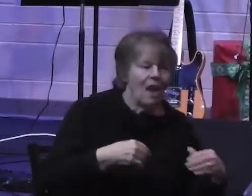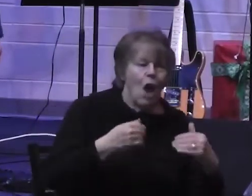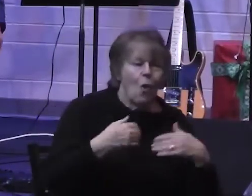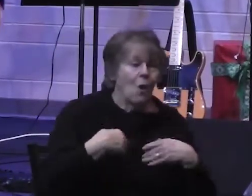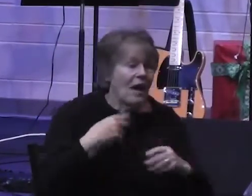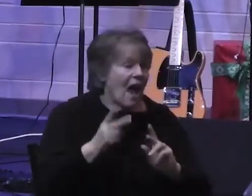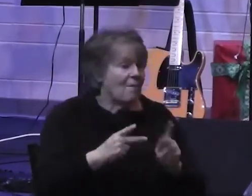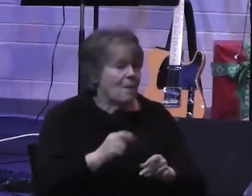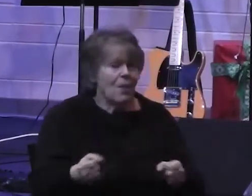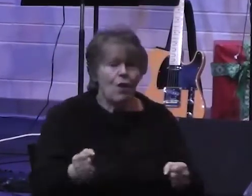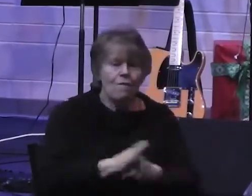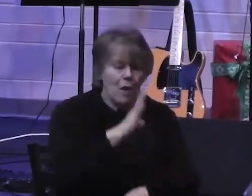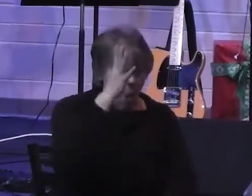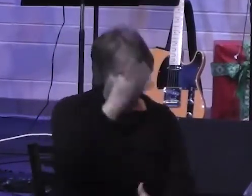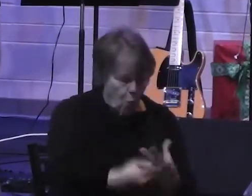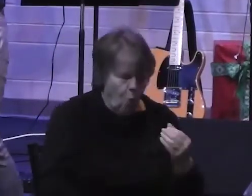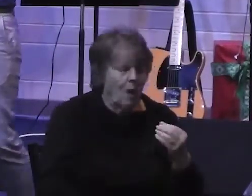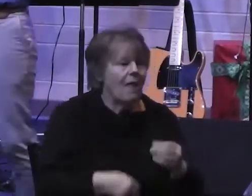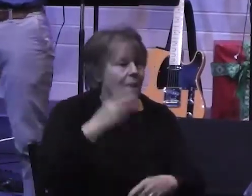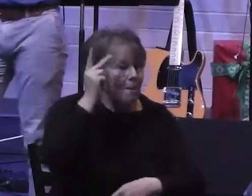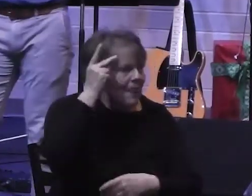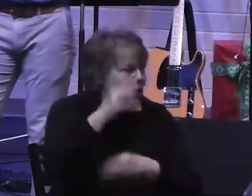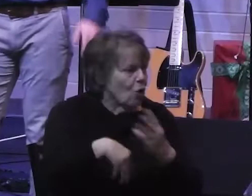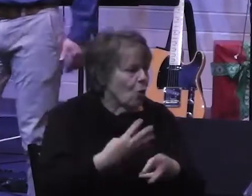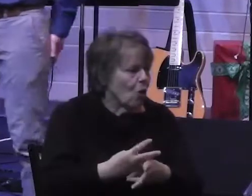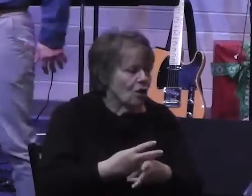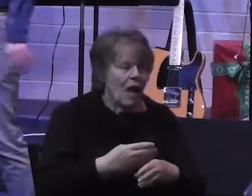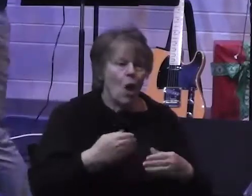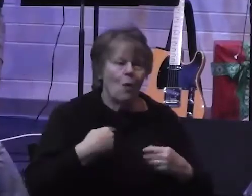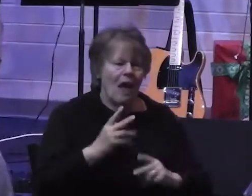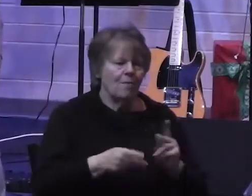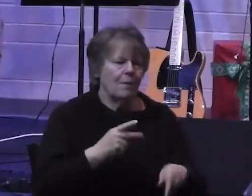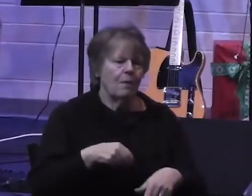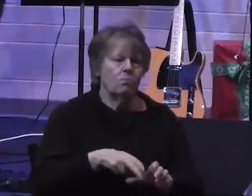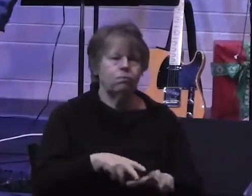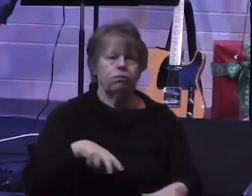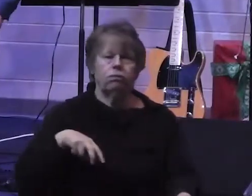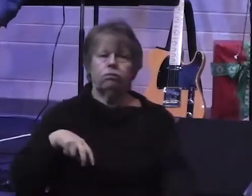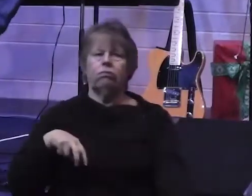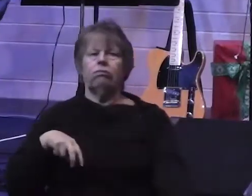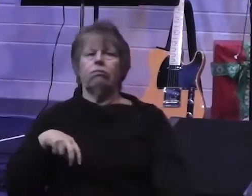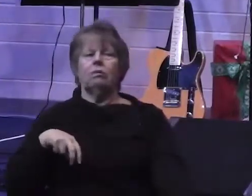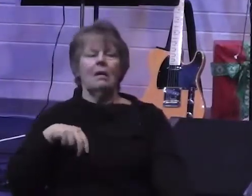fully involved in the political world, we've got people who are like, count me out, I'm not doing anything.